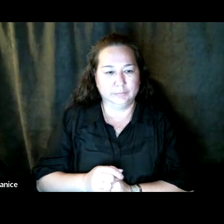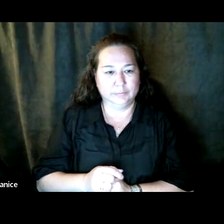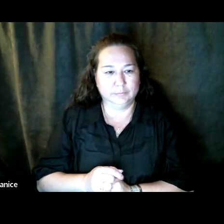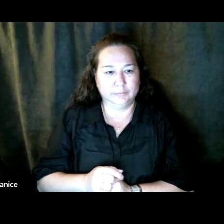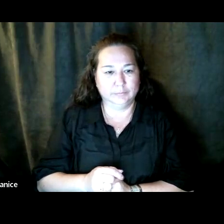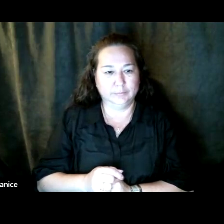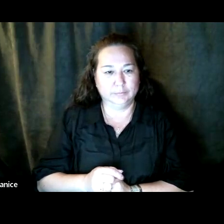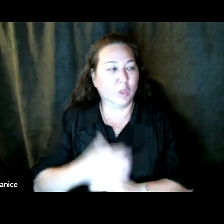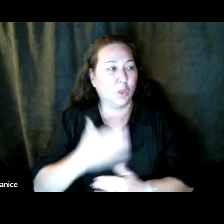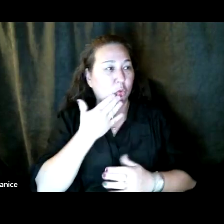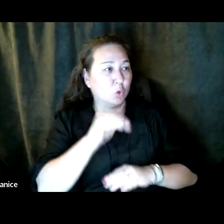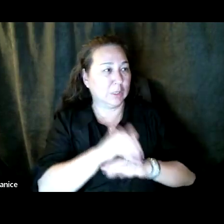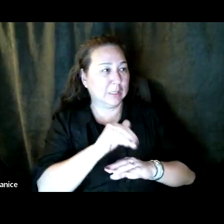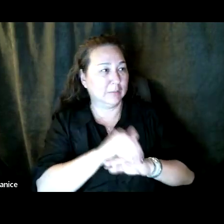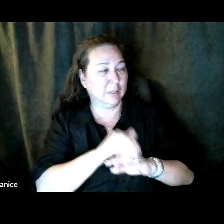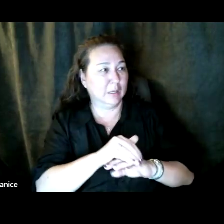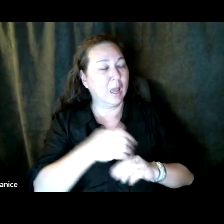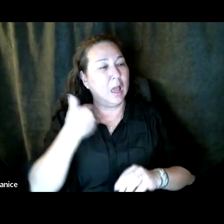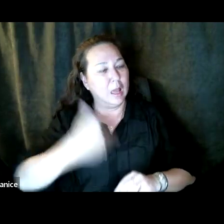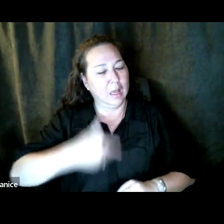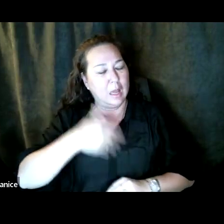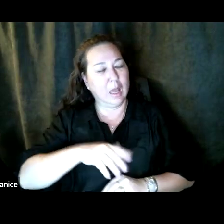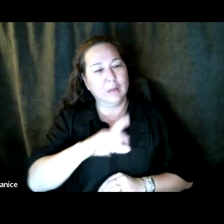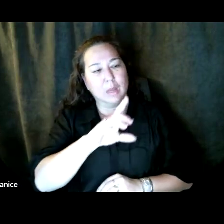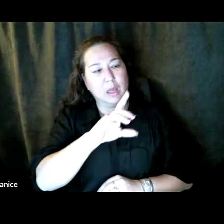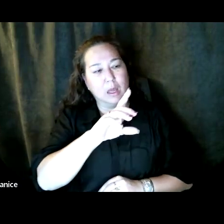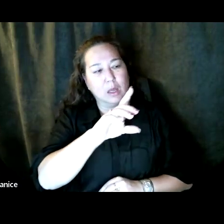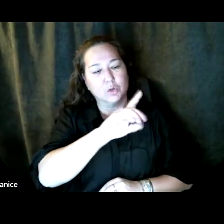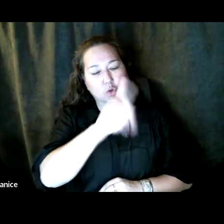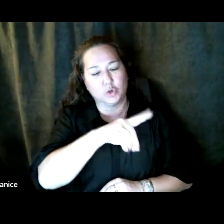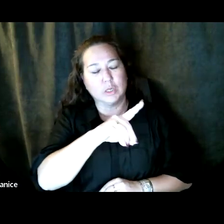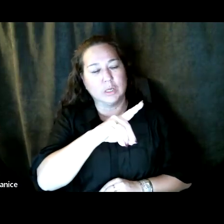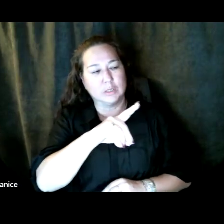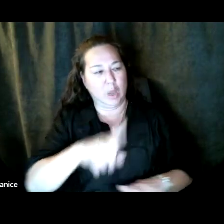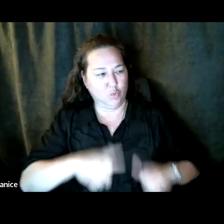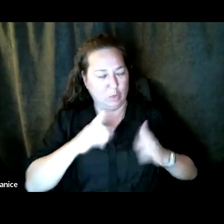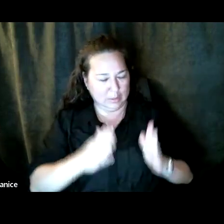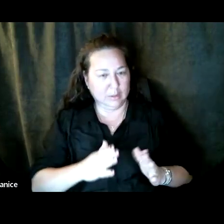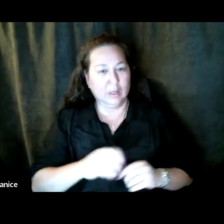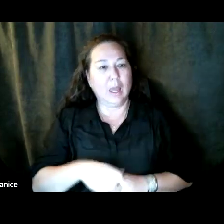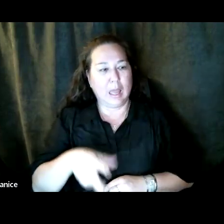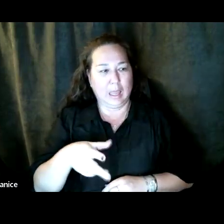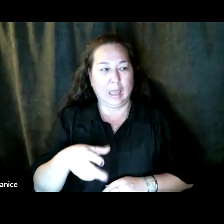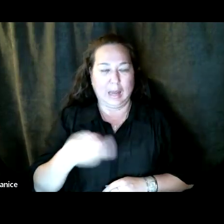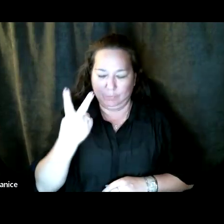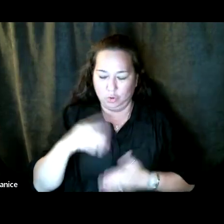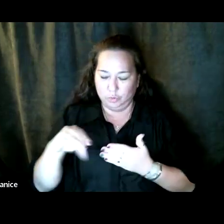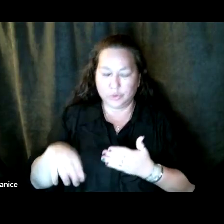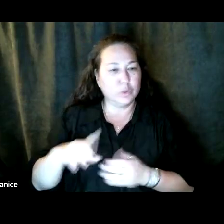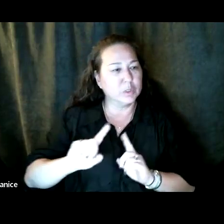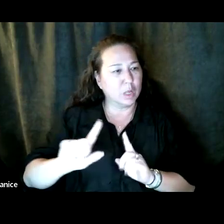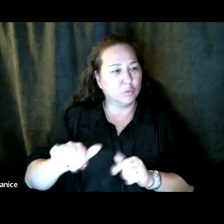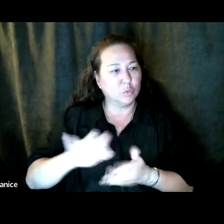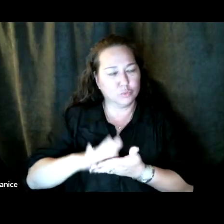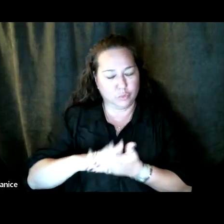Good evening. My name is Deirdre Manning. I'm a Dorchester resident and mother of 2 public school students. Want to refer people to the